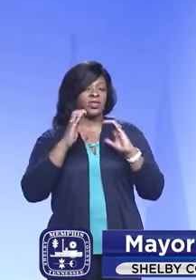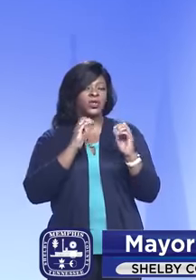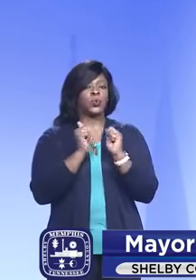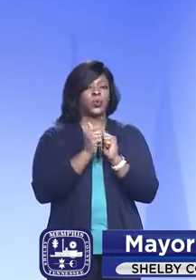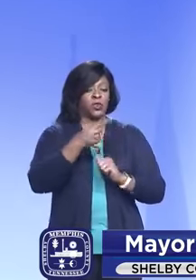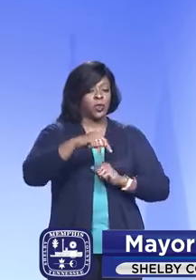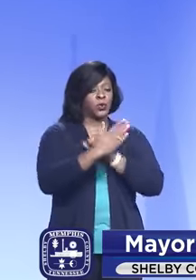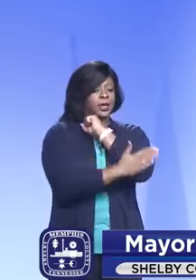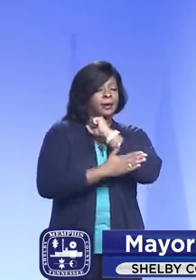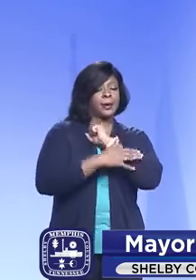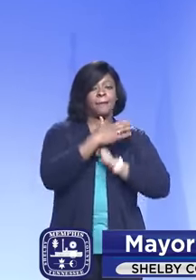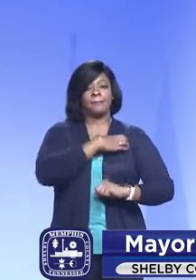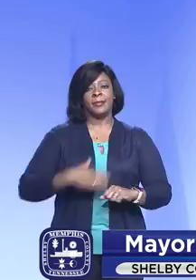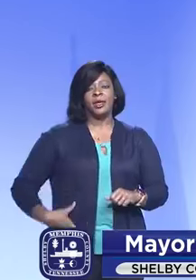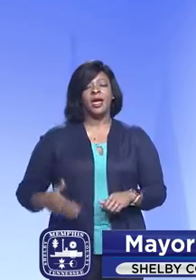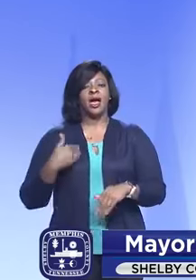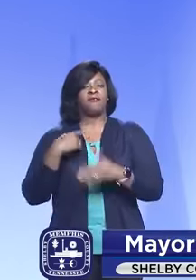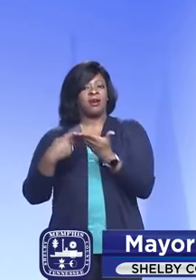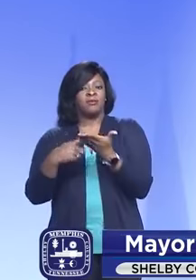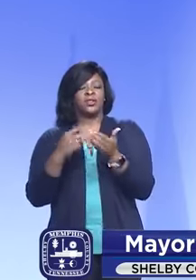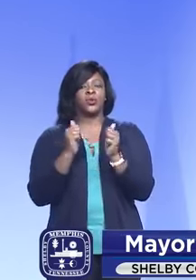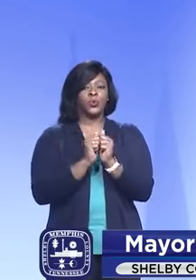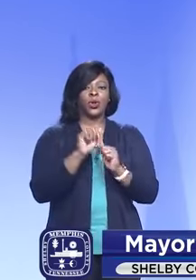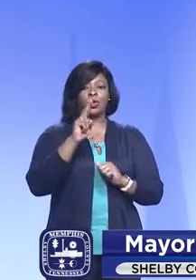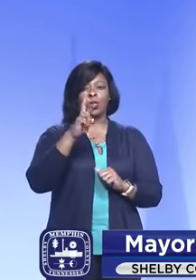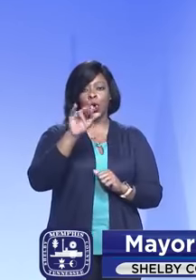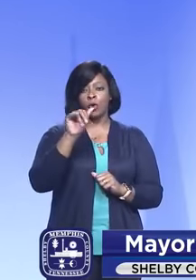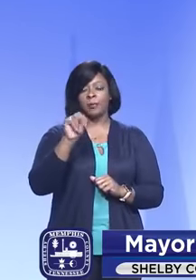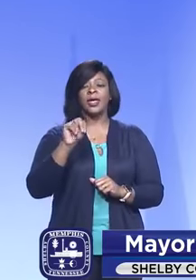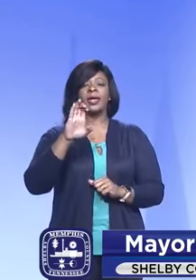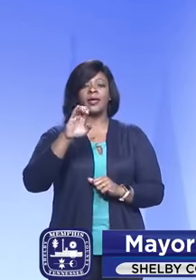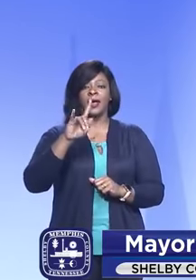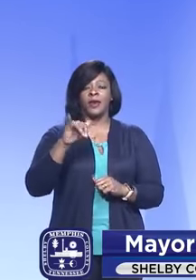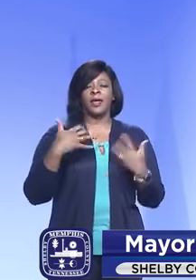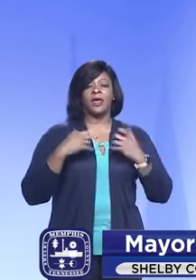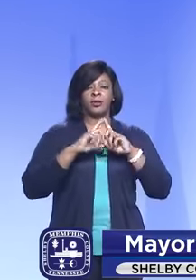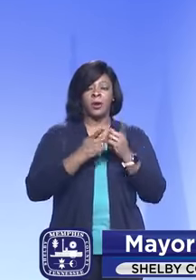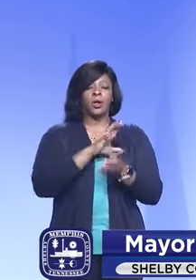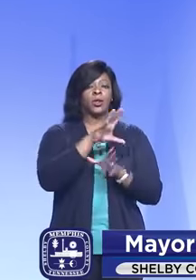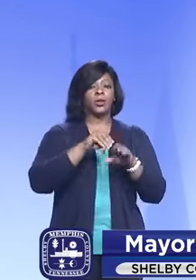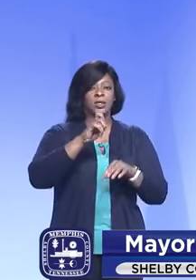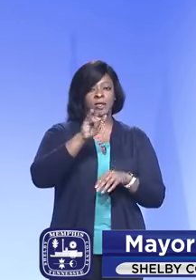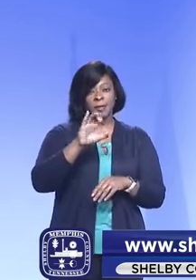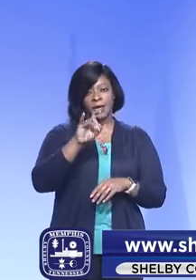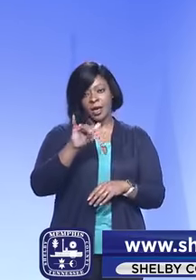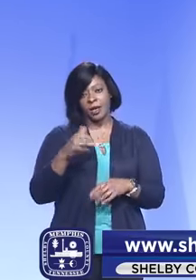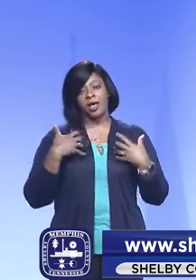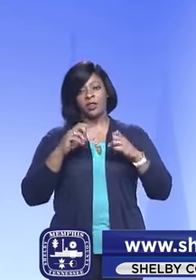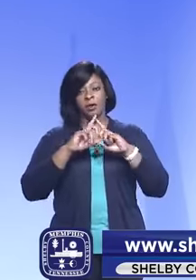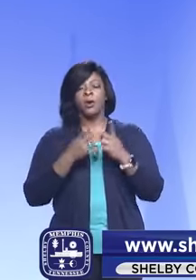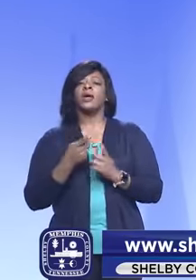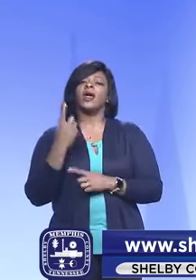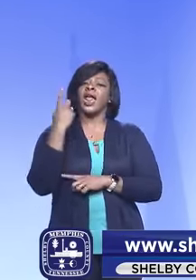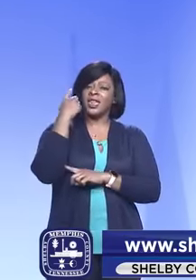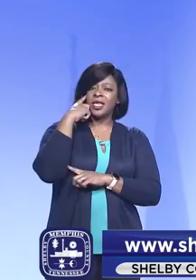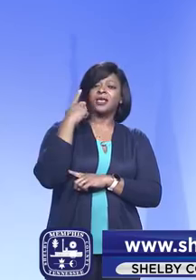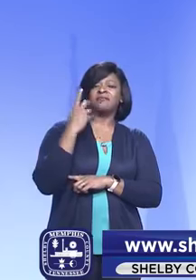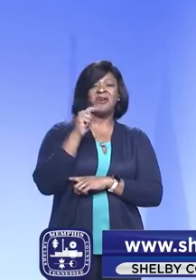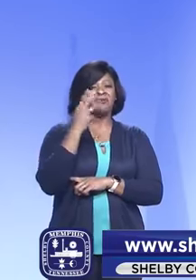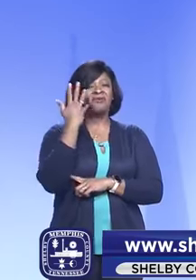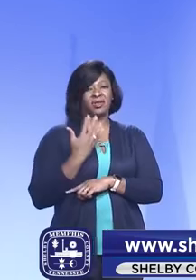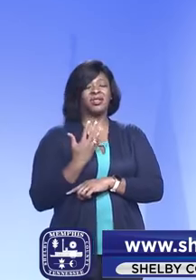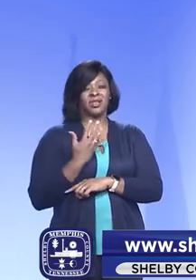those county mayors, that there be a conversation with the urban county health departments, including the Shelby County Health Department. So I think, you know,